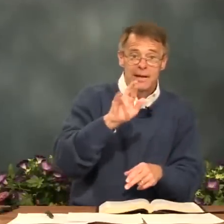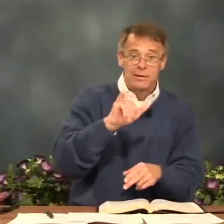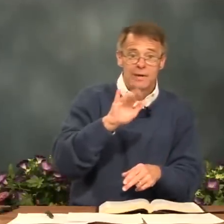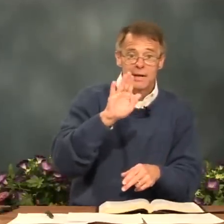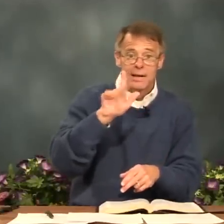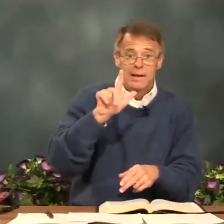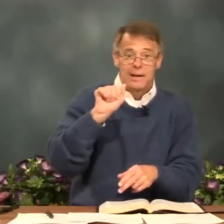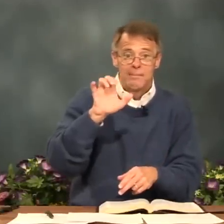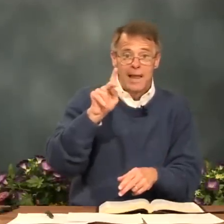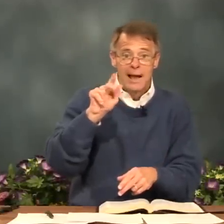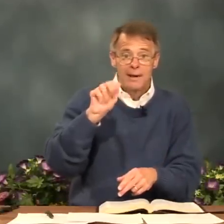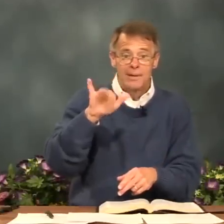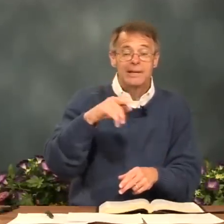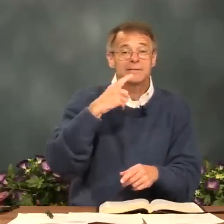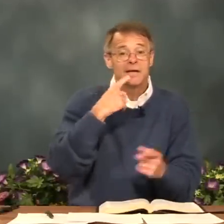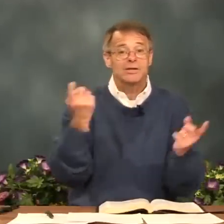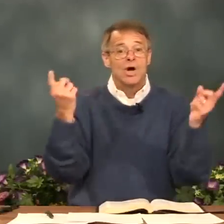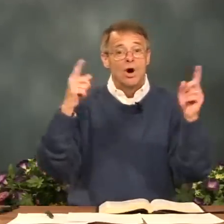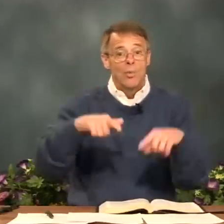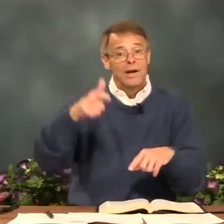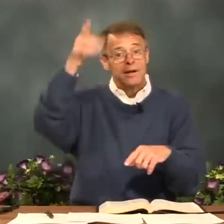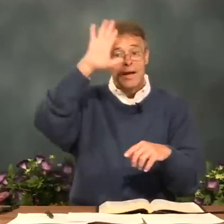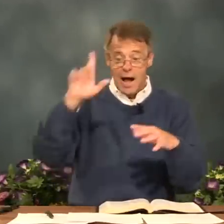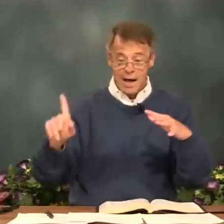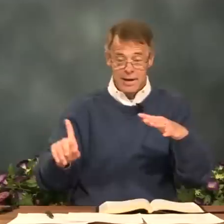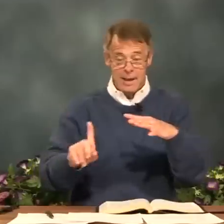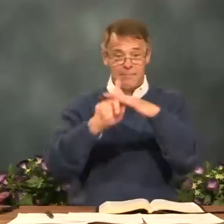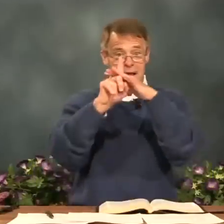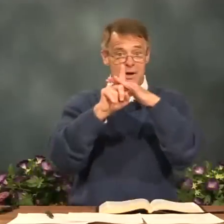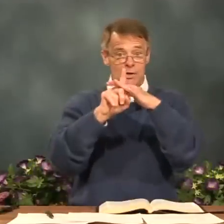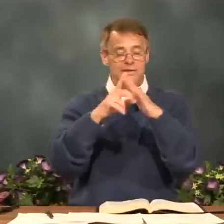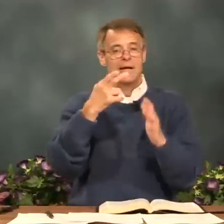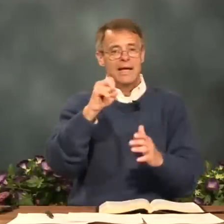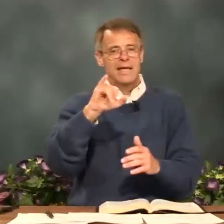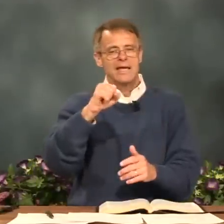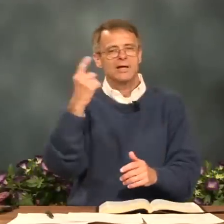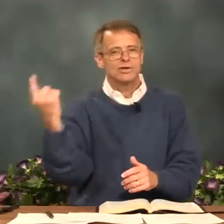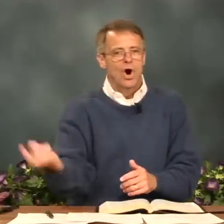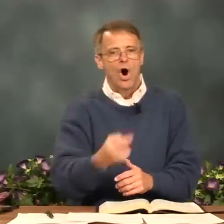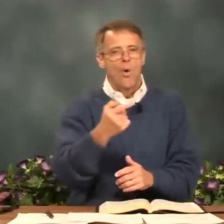Henry Blackaby says, when God appears, He is